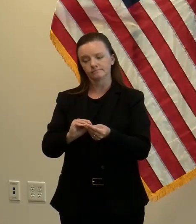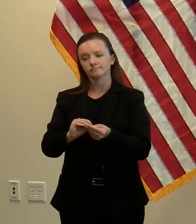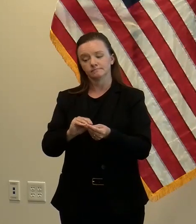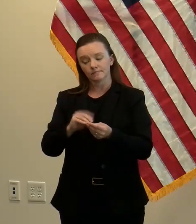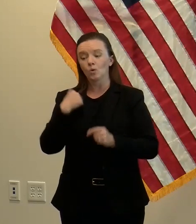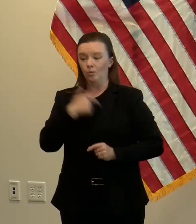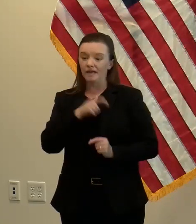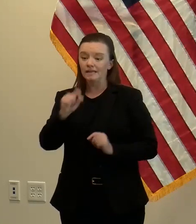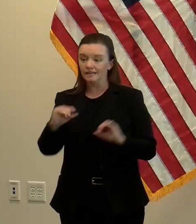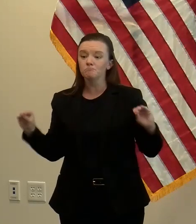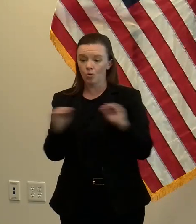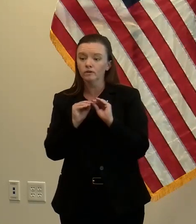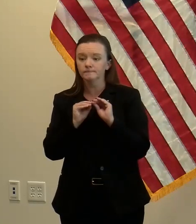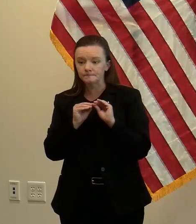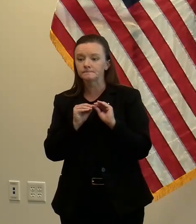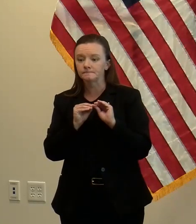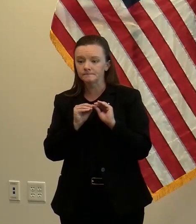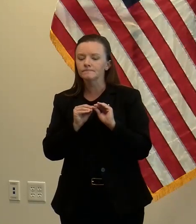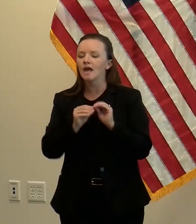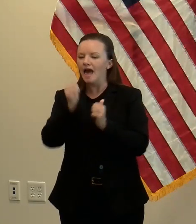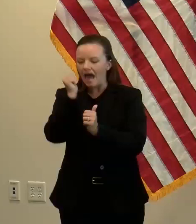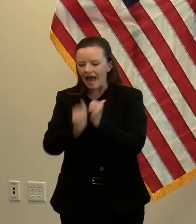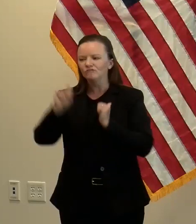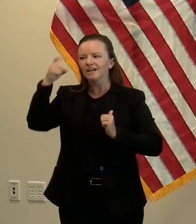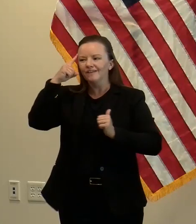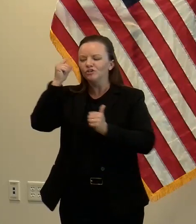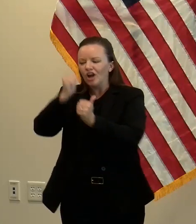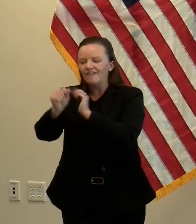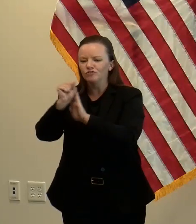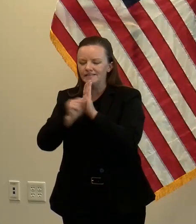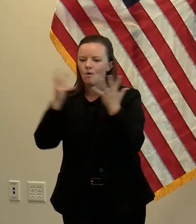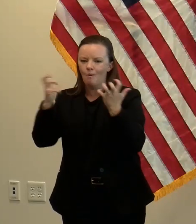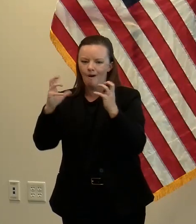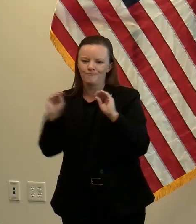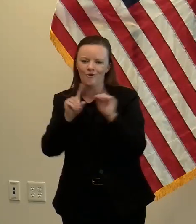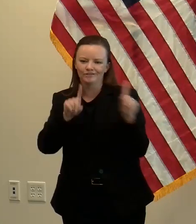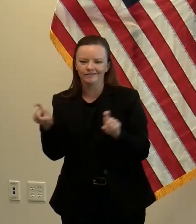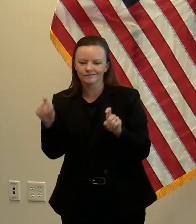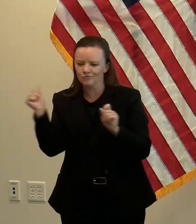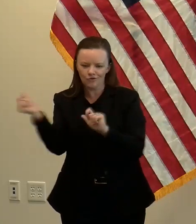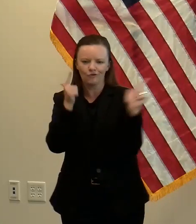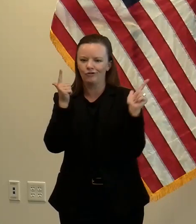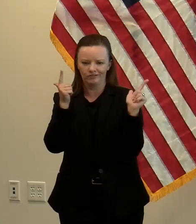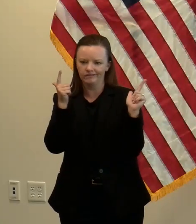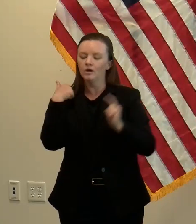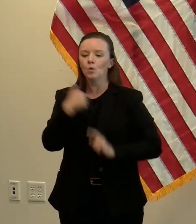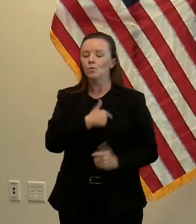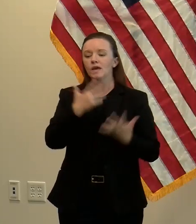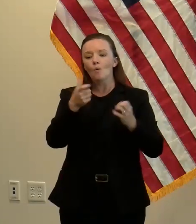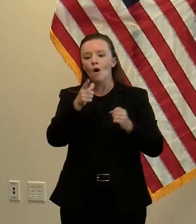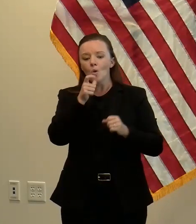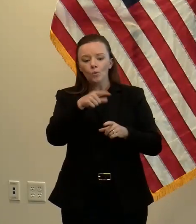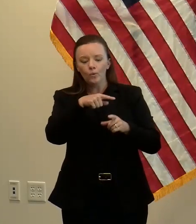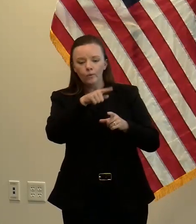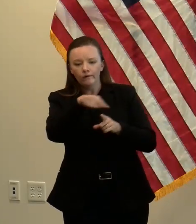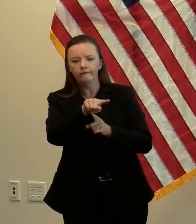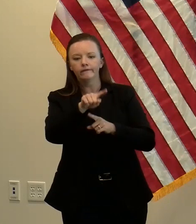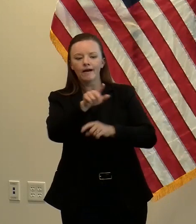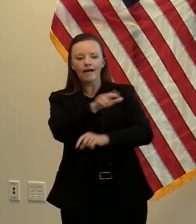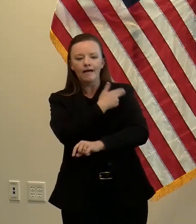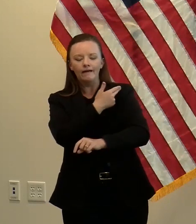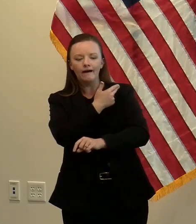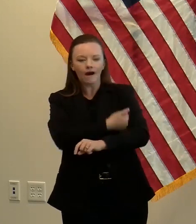do need more, and every governor wants more. Of course, we want the frontline professionals. This is the